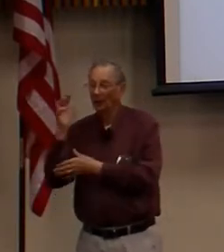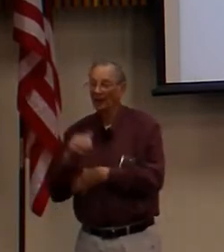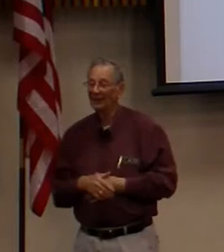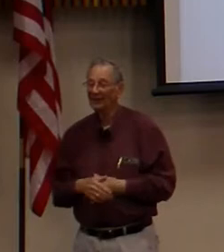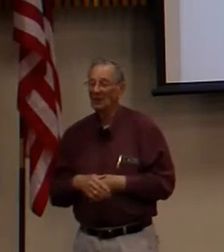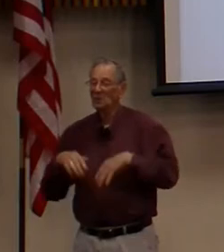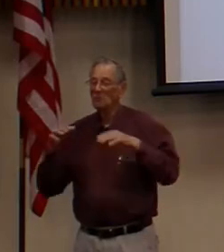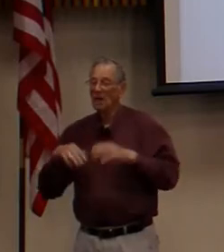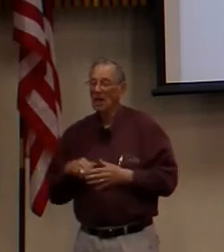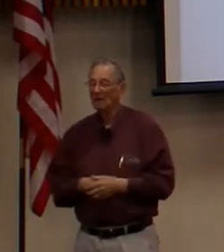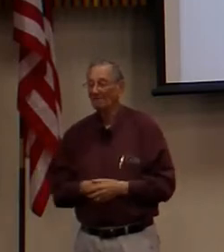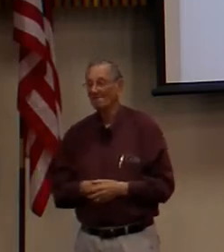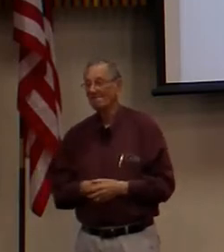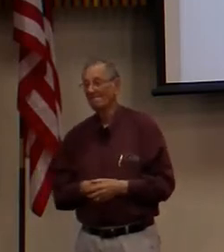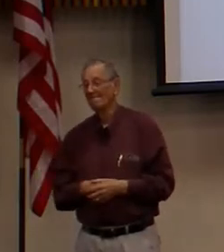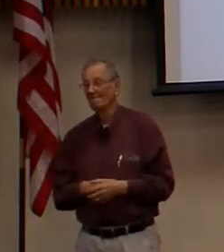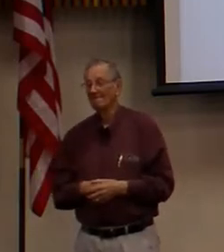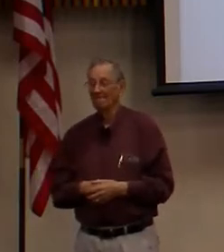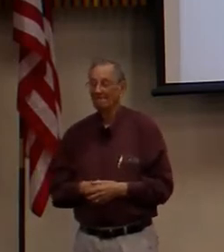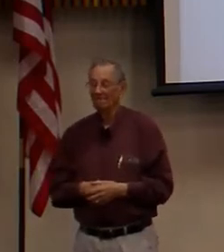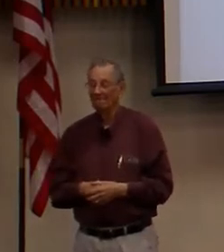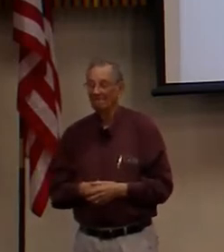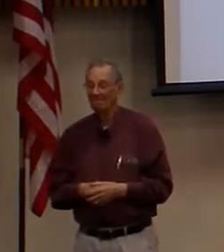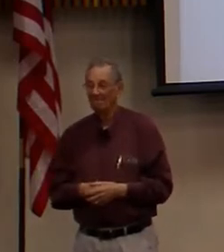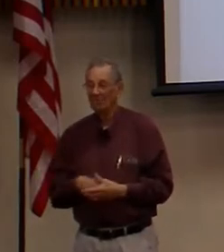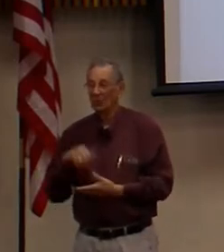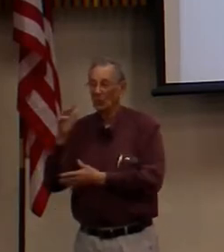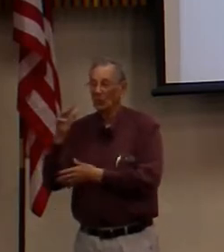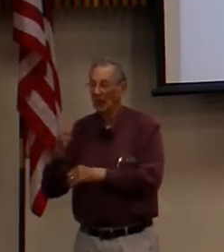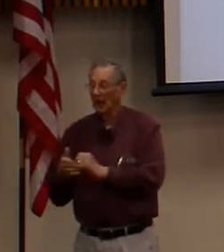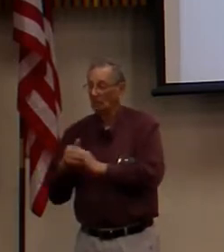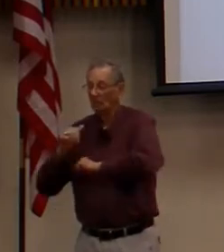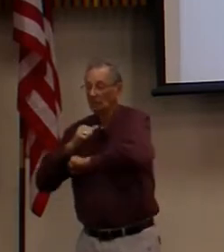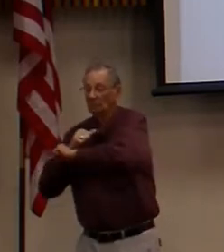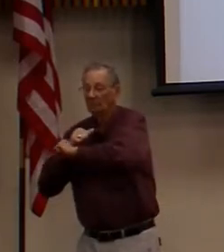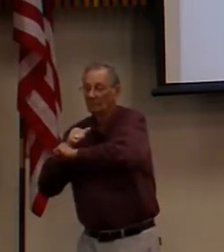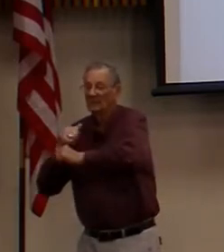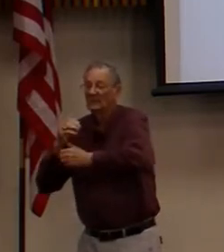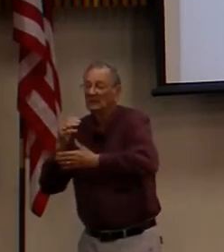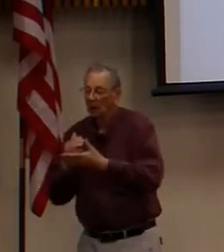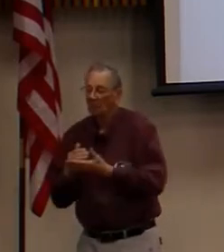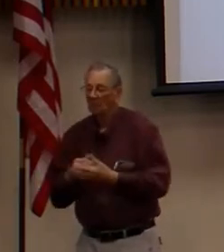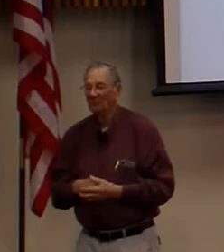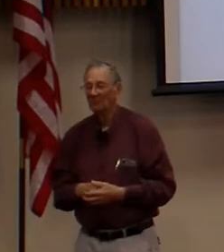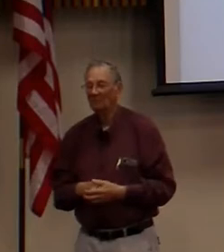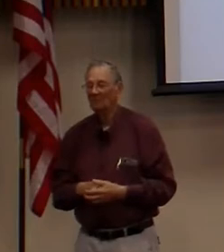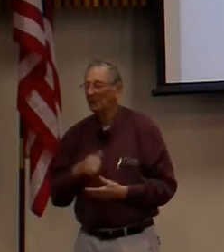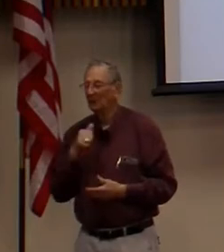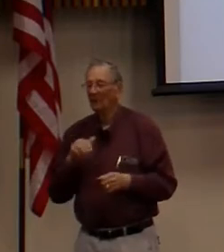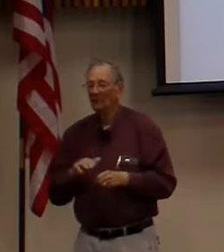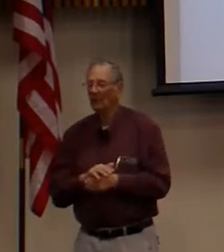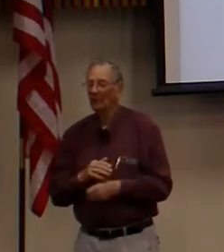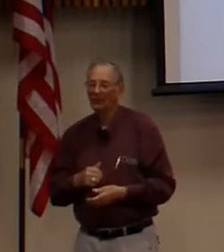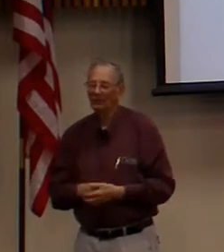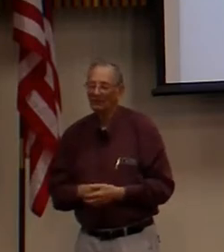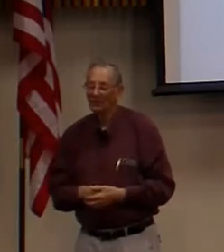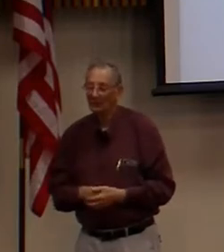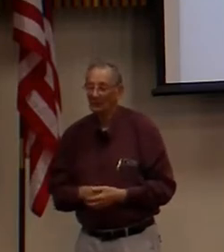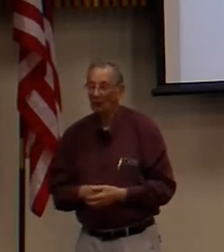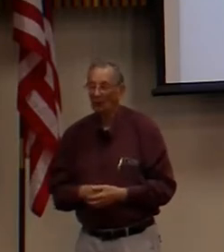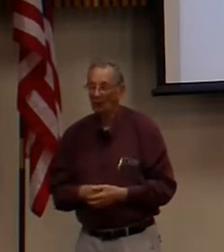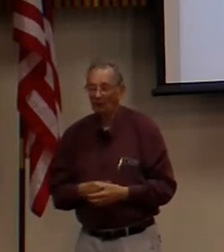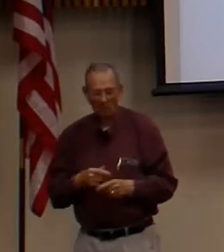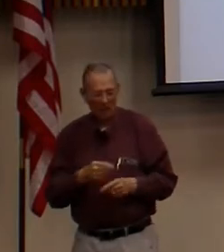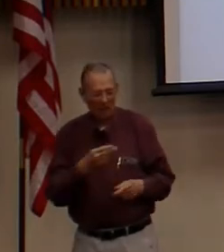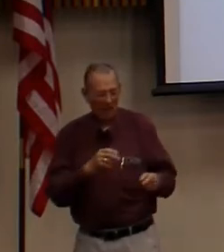when it rains, the tree helps to shield us somewhat, but not completely. So you go from